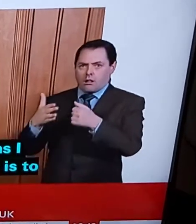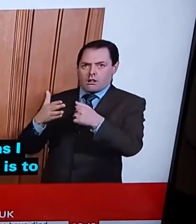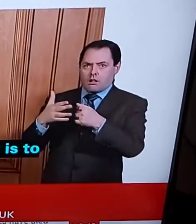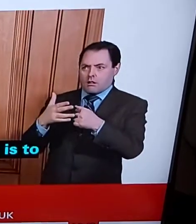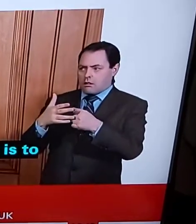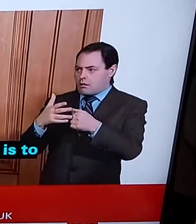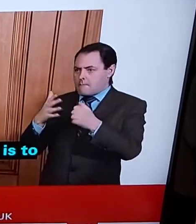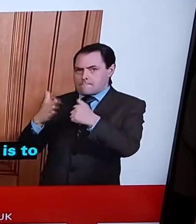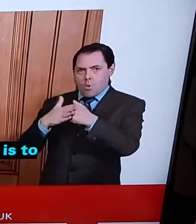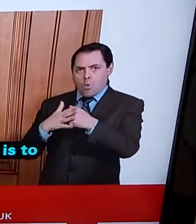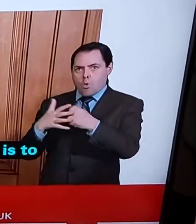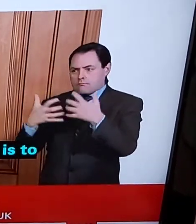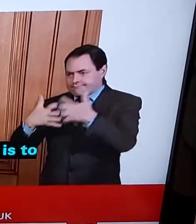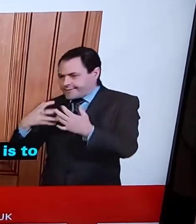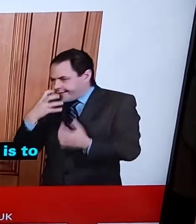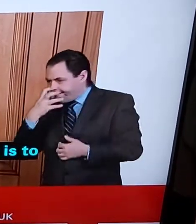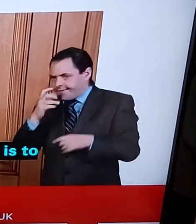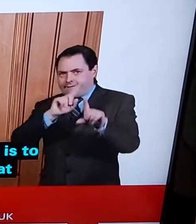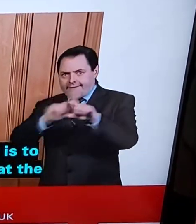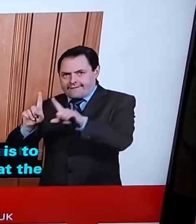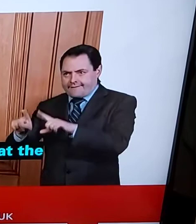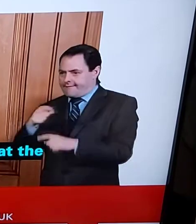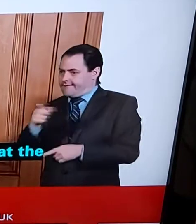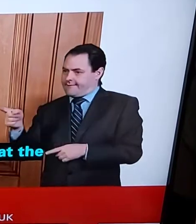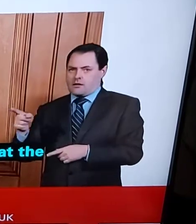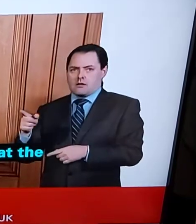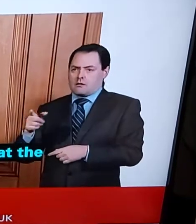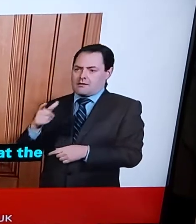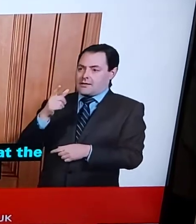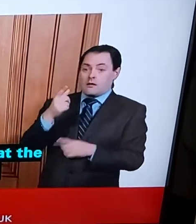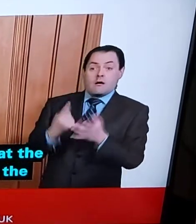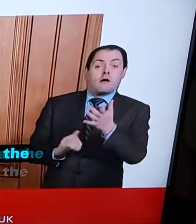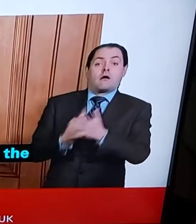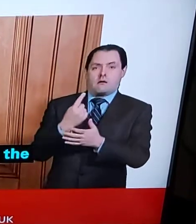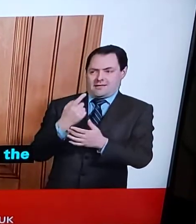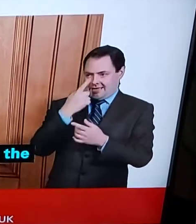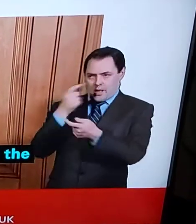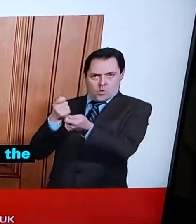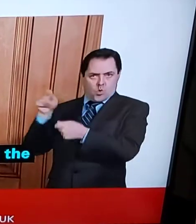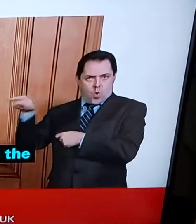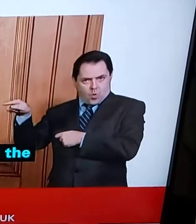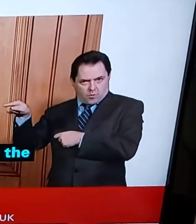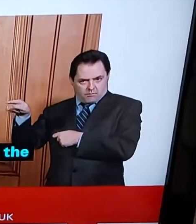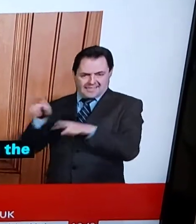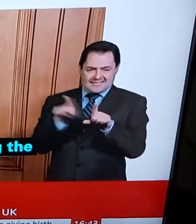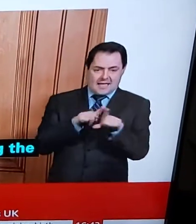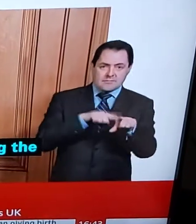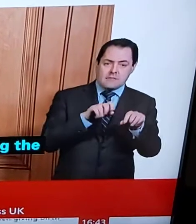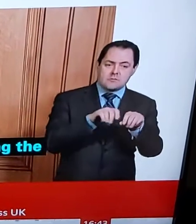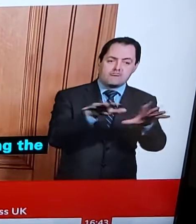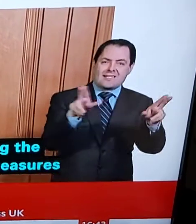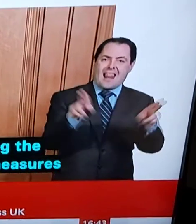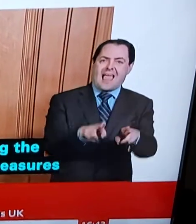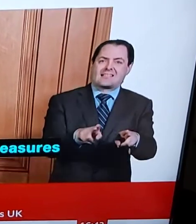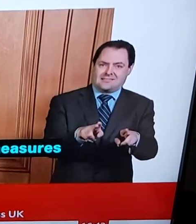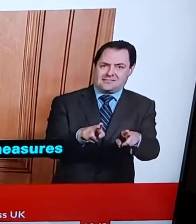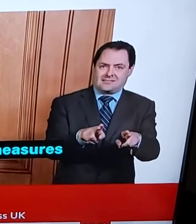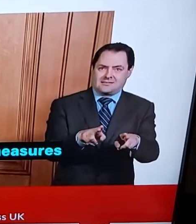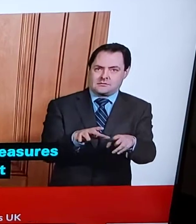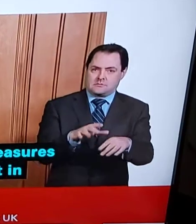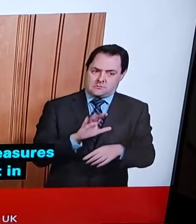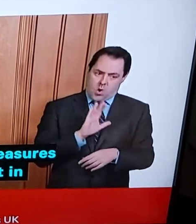as we are reducing the spread of the virus by the measures that the government have put in place and that we all must follow,